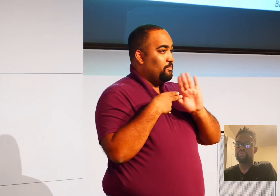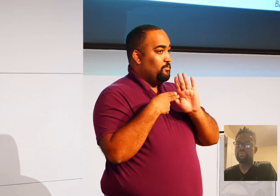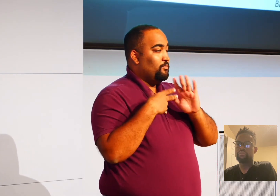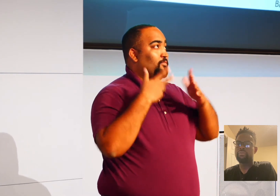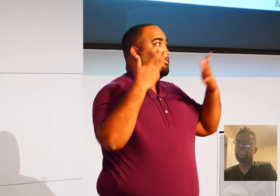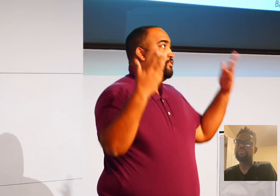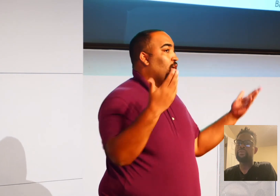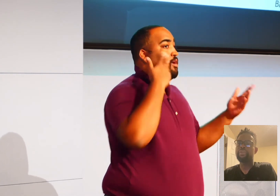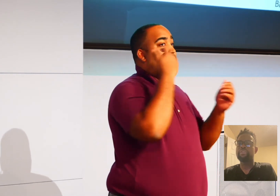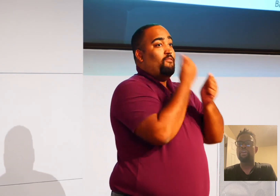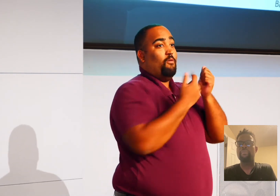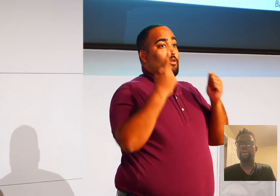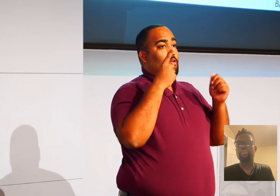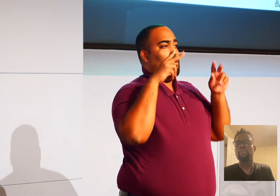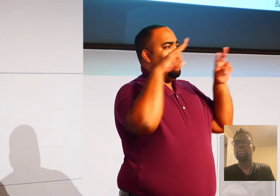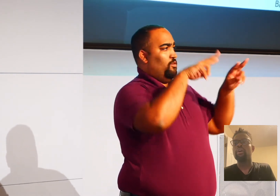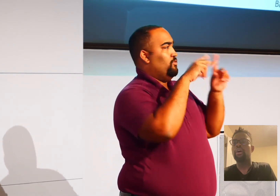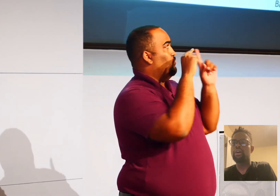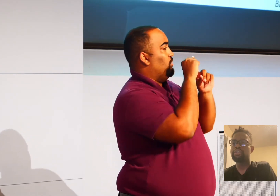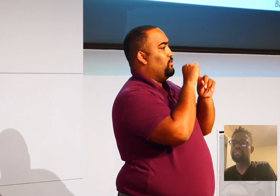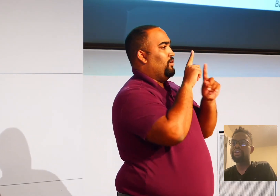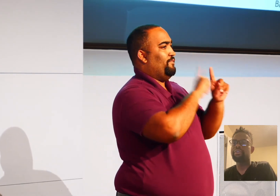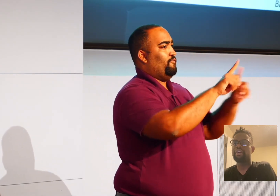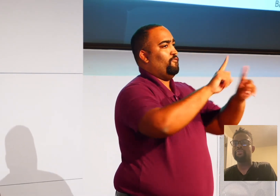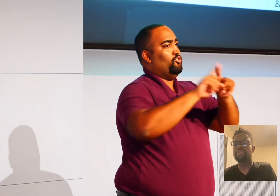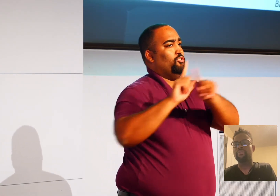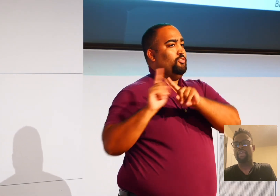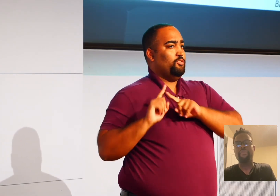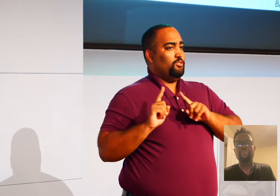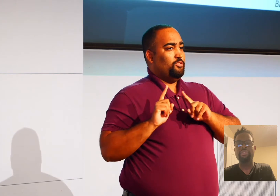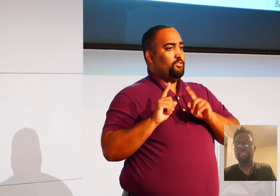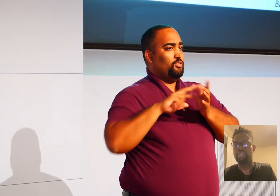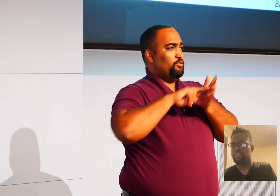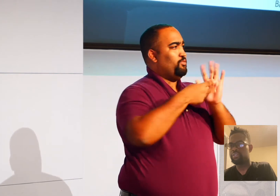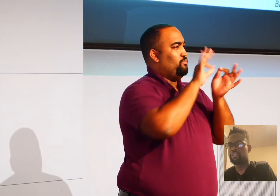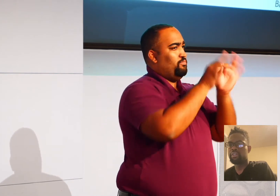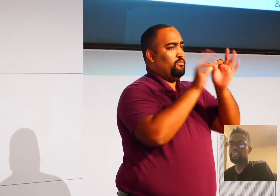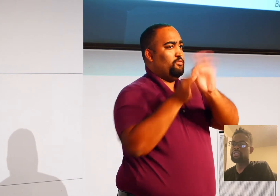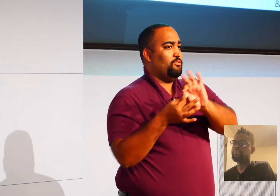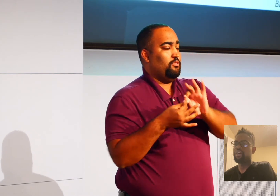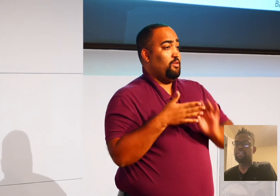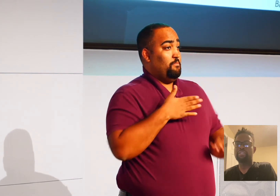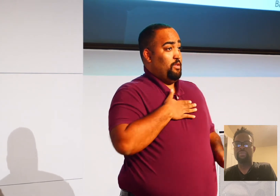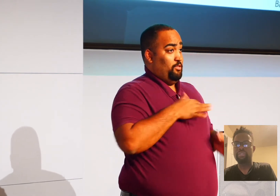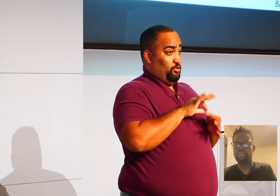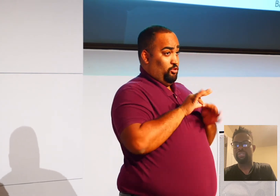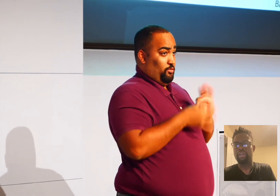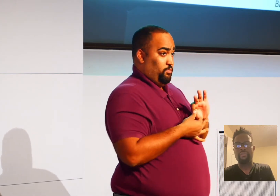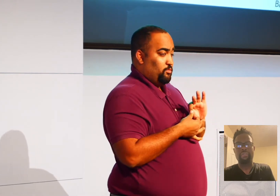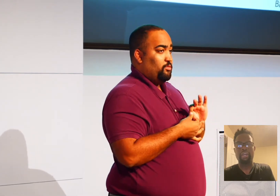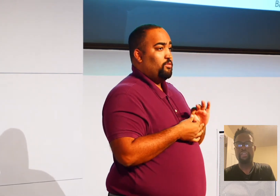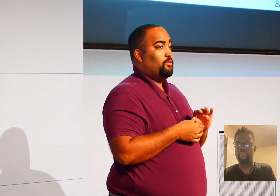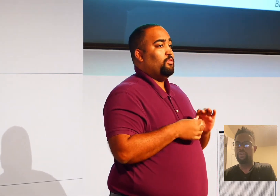The first one we're going to talk about are stereotypes. I mean, everyone's seen some kind of symbol, some kind of